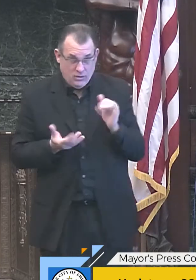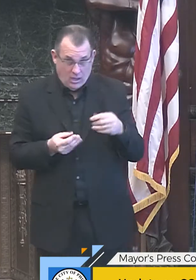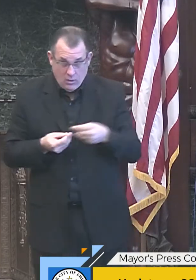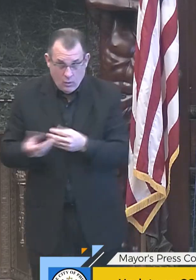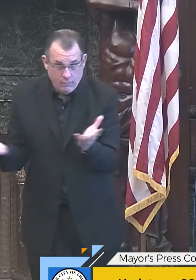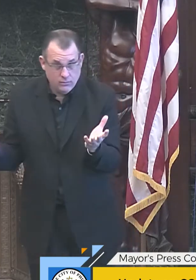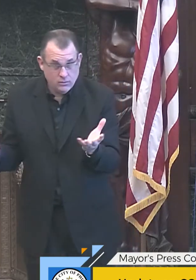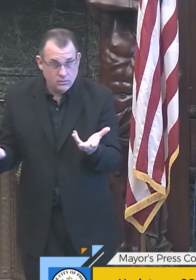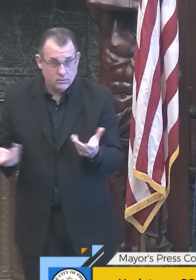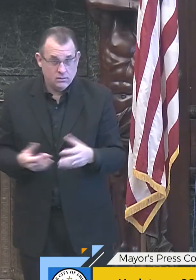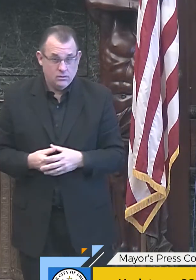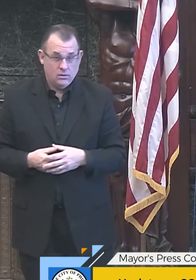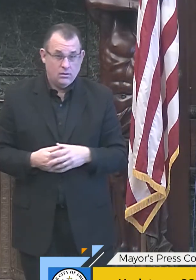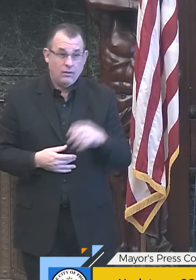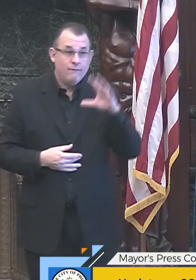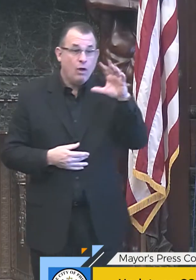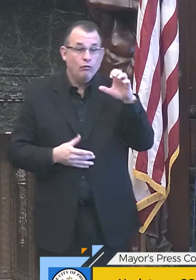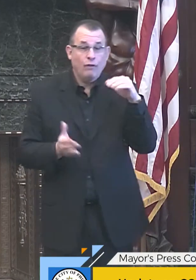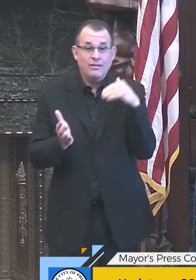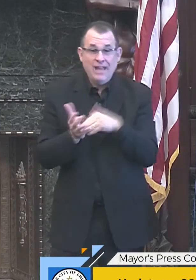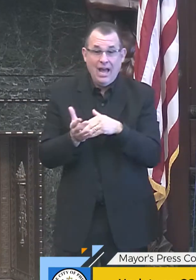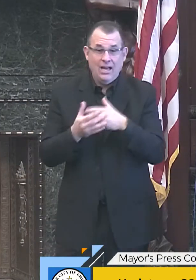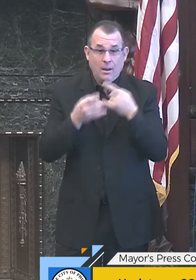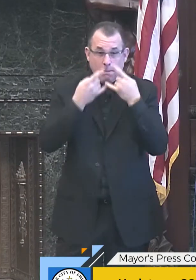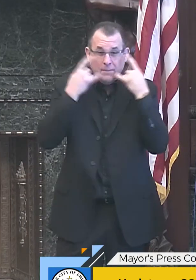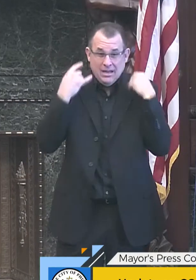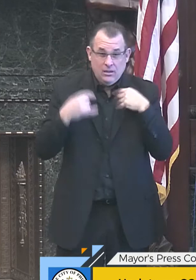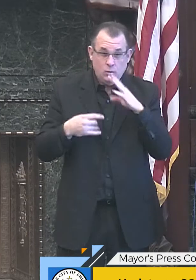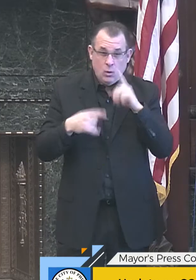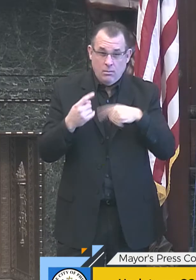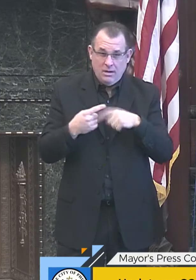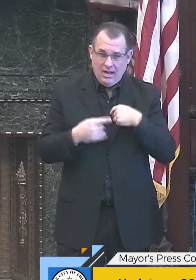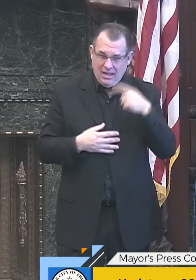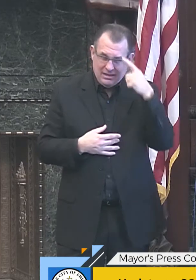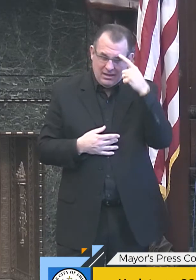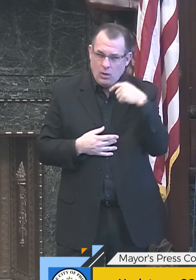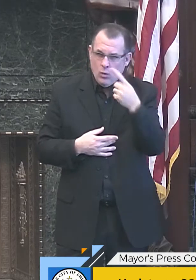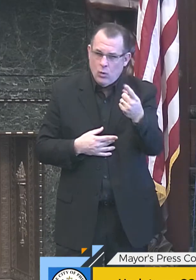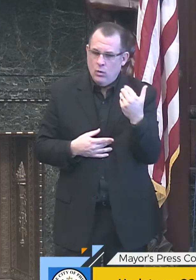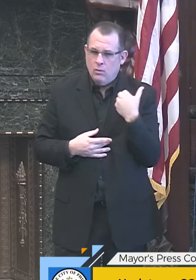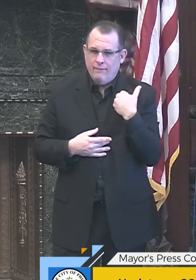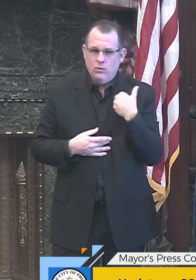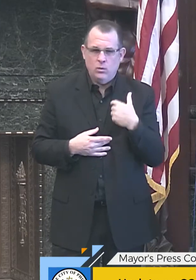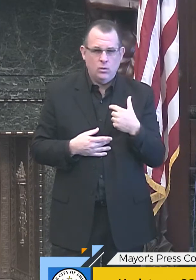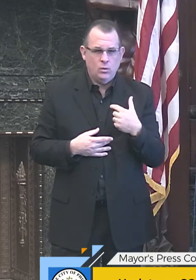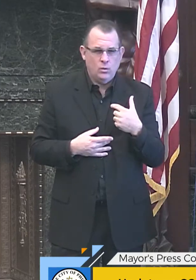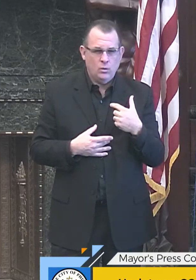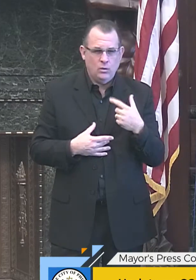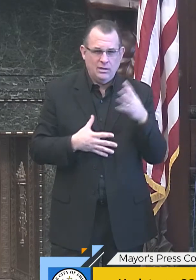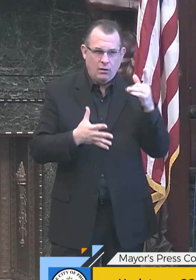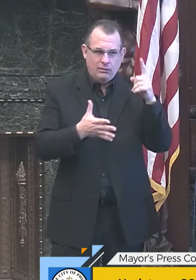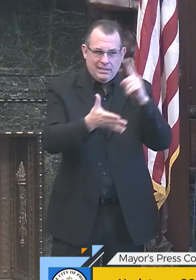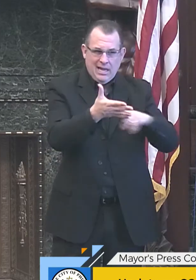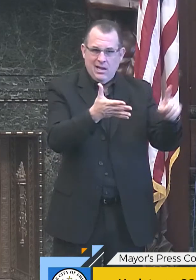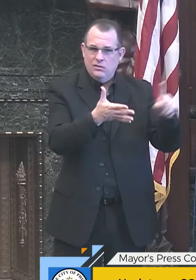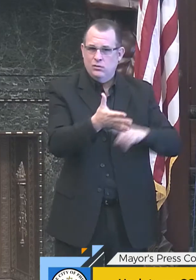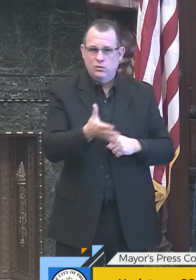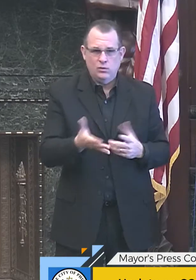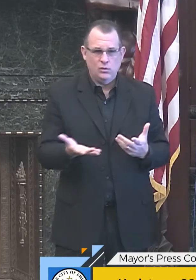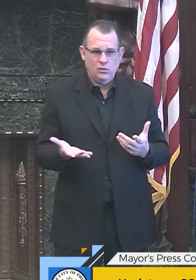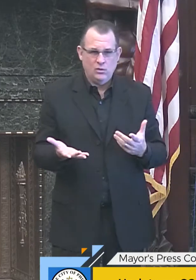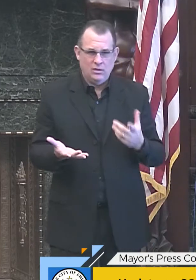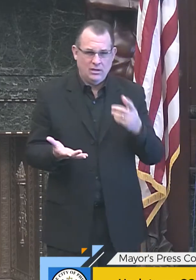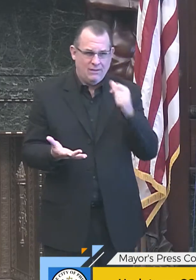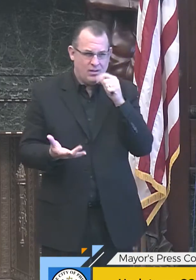the 500,000 masks that I had referenced, I thought I had said earlier this week that it was has been canceled. If I hadn't, I apologize. But yeah, that